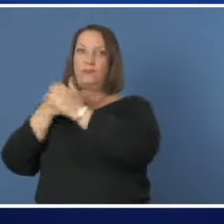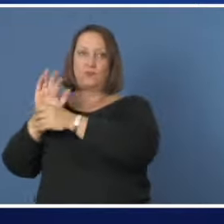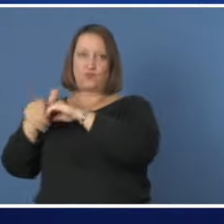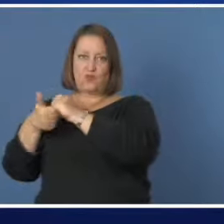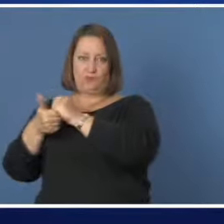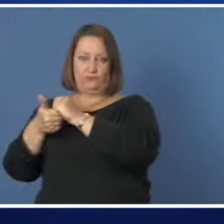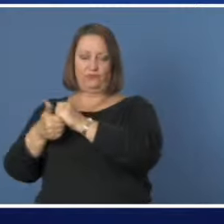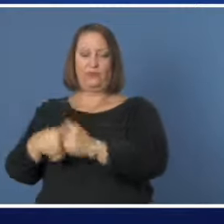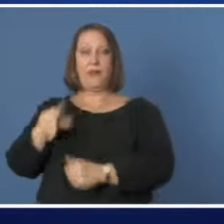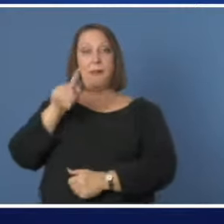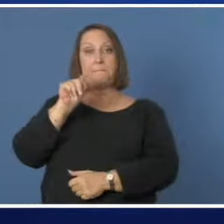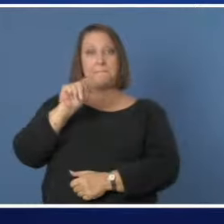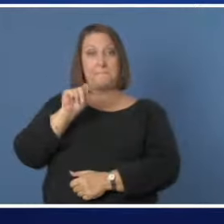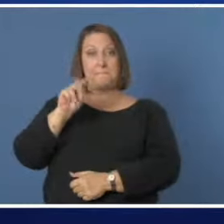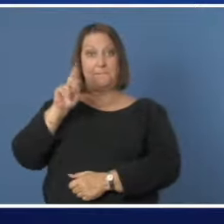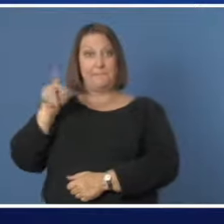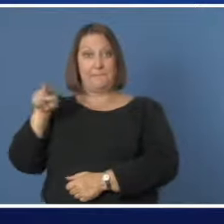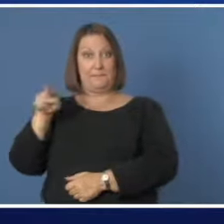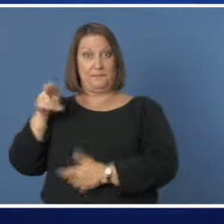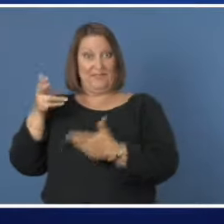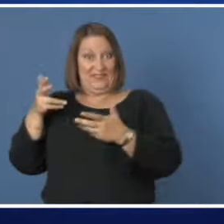using the bathroom facilities